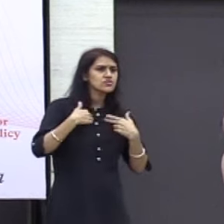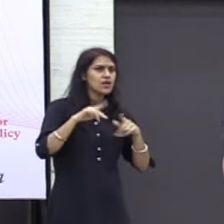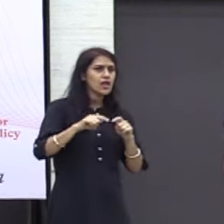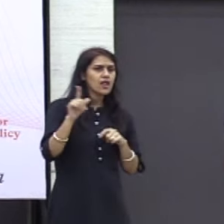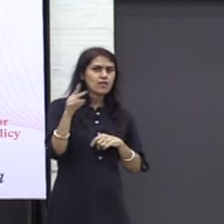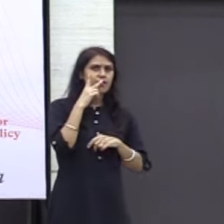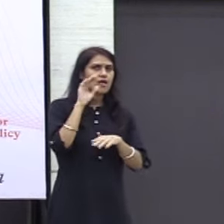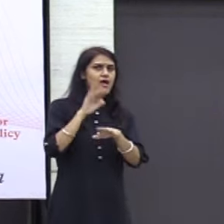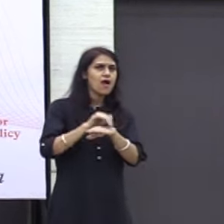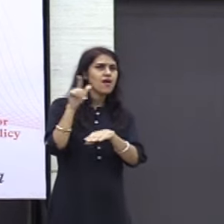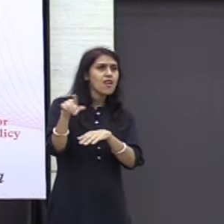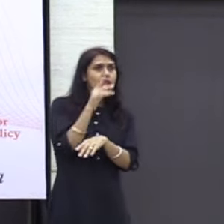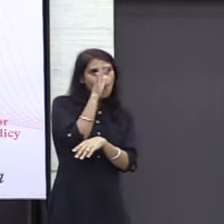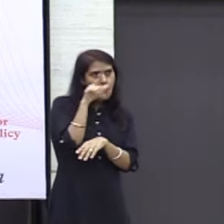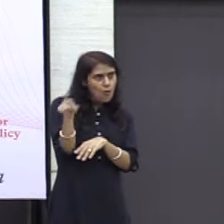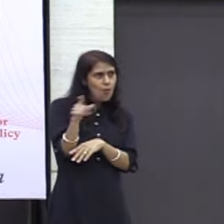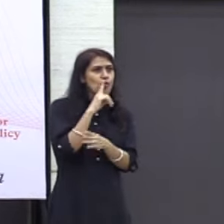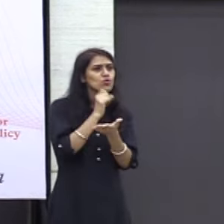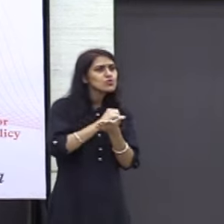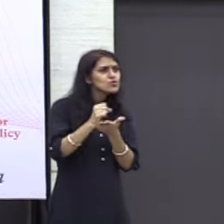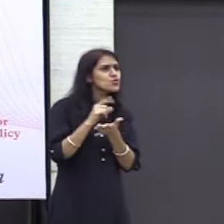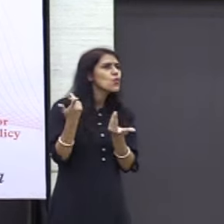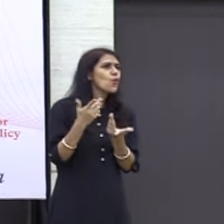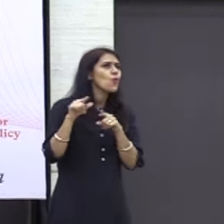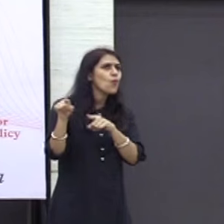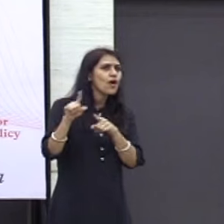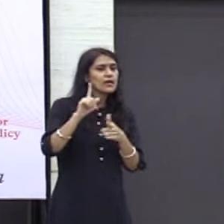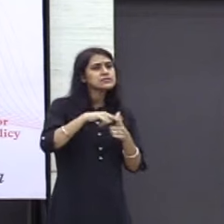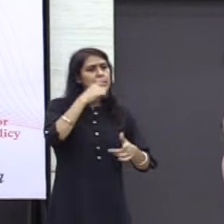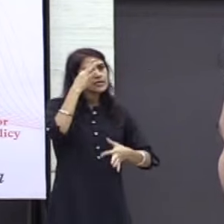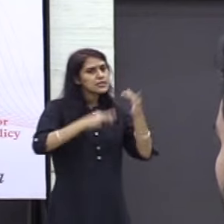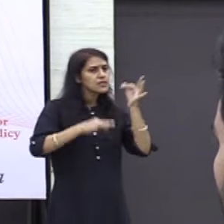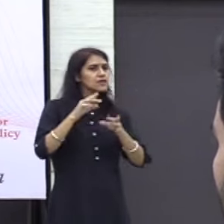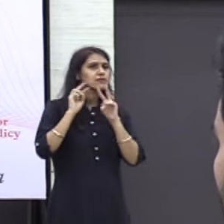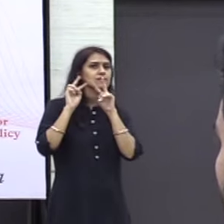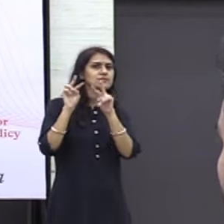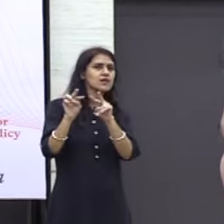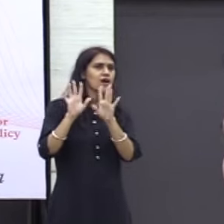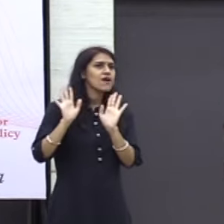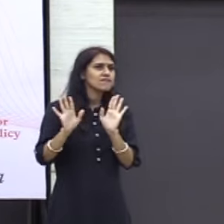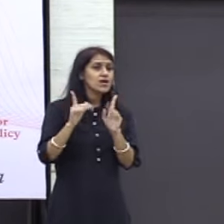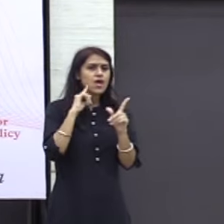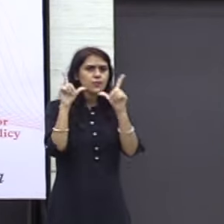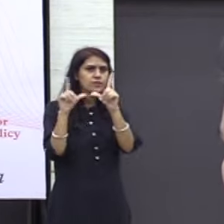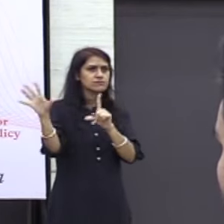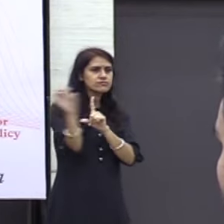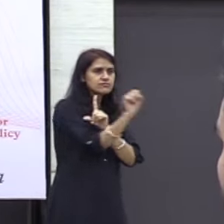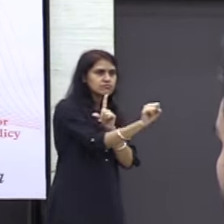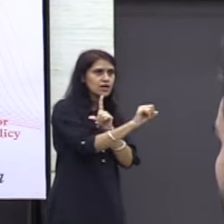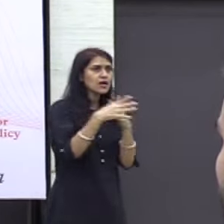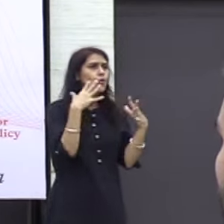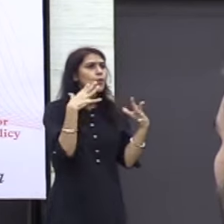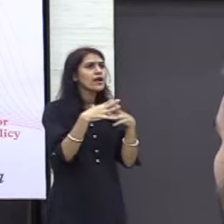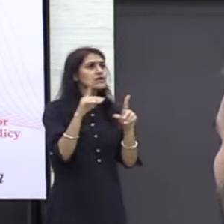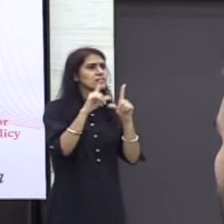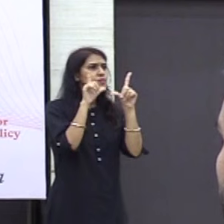a lie or he's telling the truth. So therefore, the magistrate must have the witness before him to ultimately